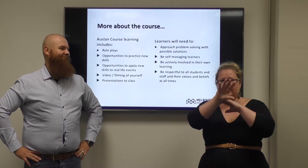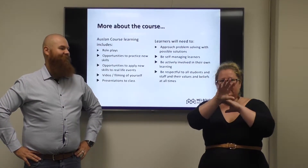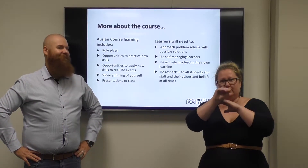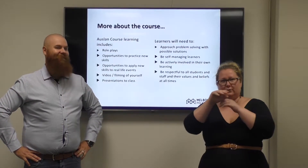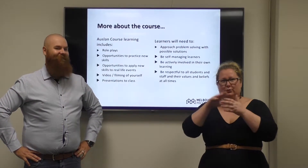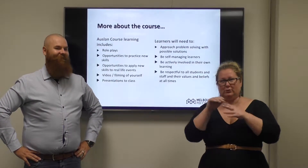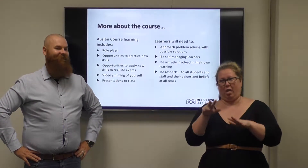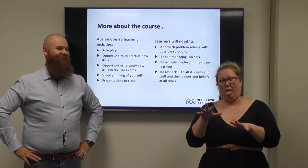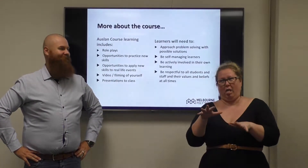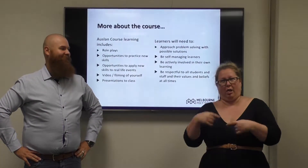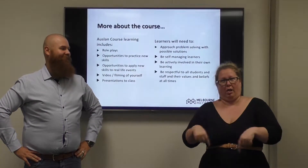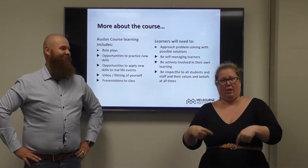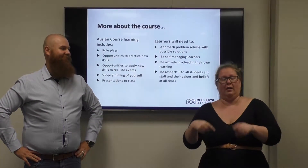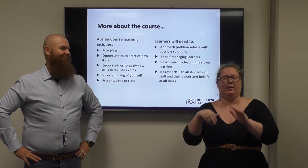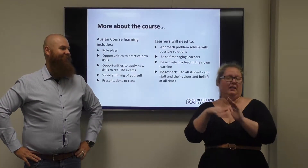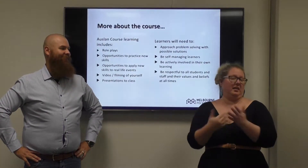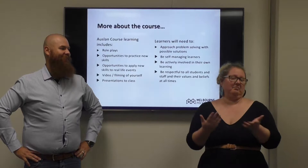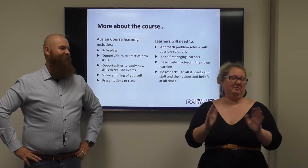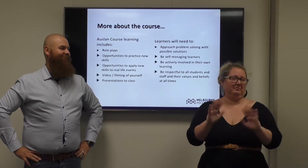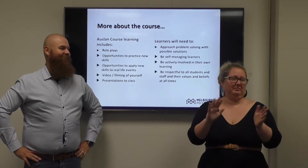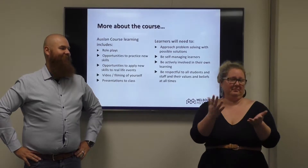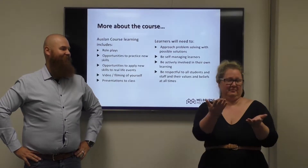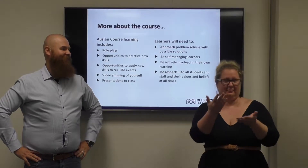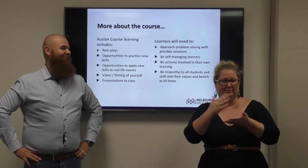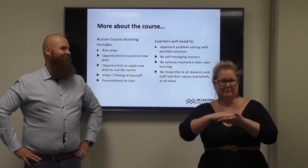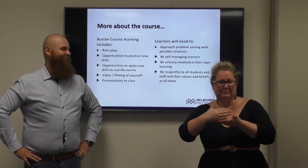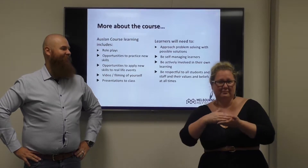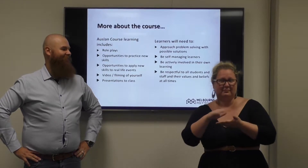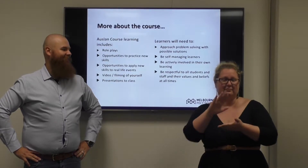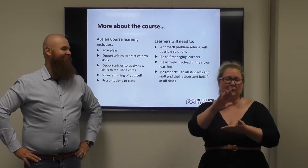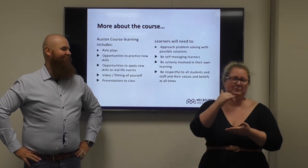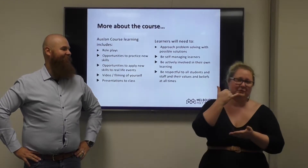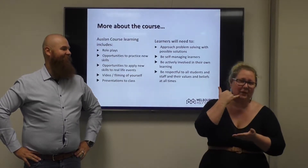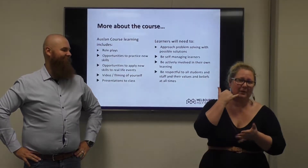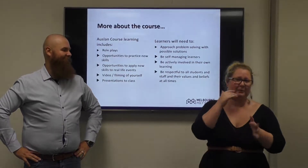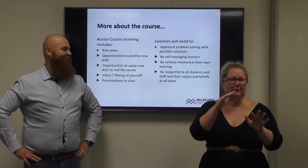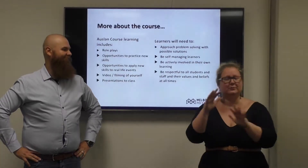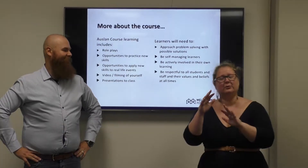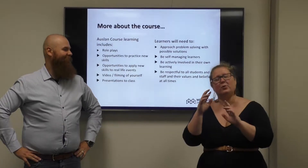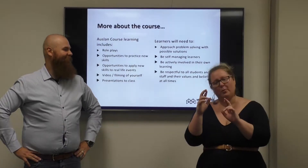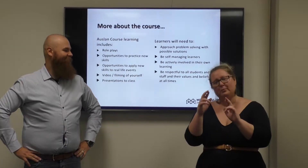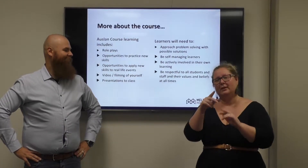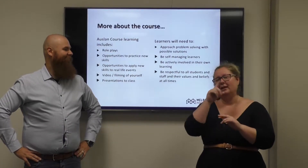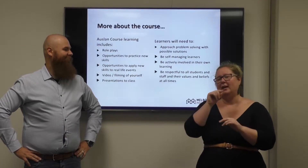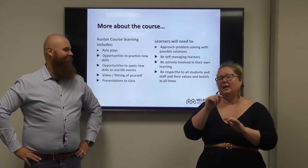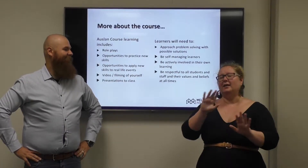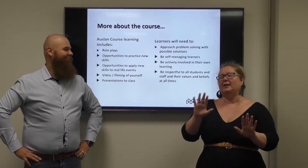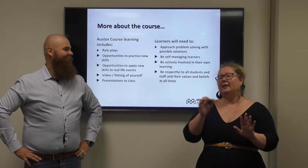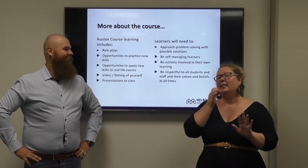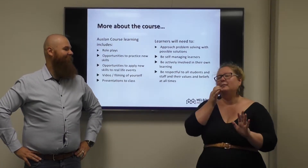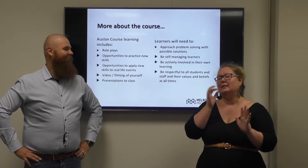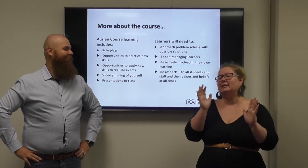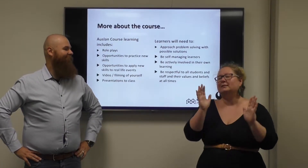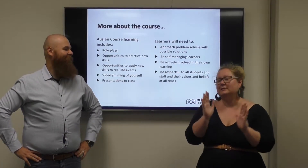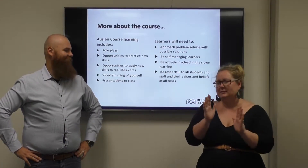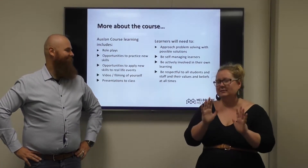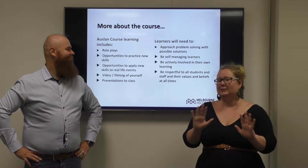big red flashing light, it was quite nerve-wracking. Now this isn't the case. You can do it in front of your laptop or with your phone,